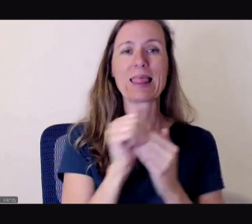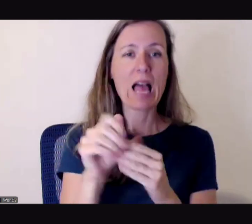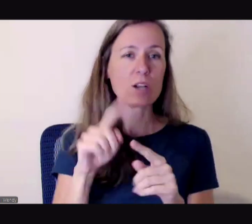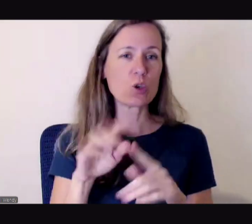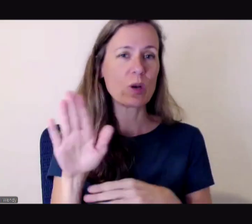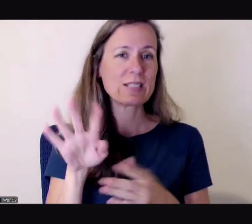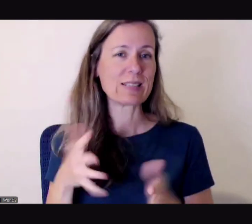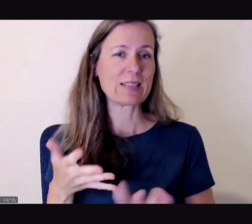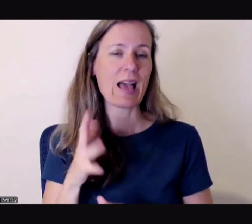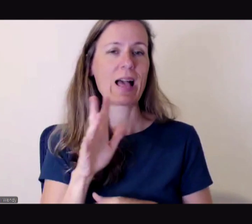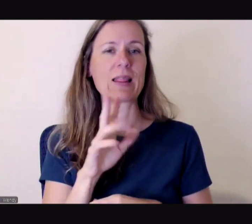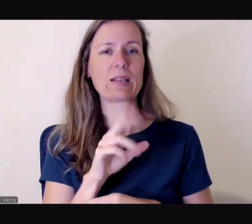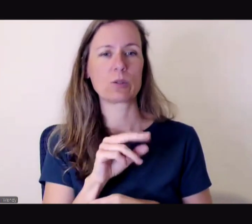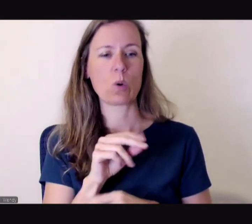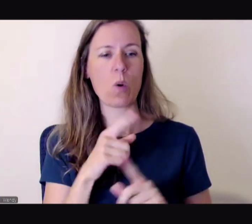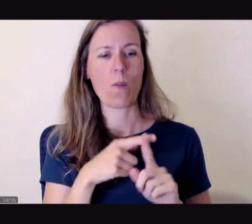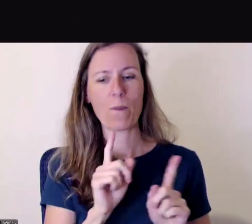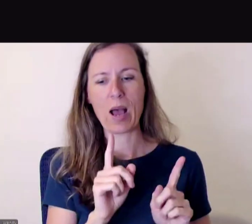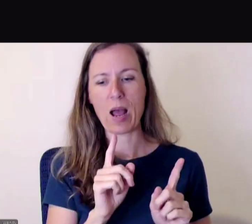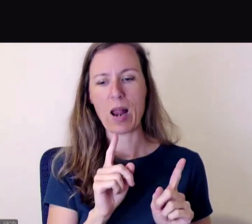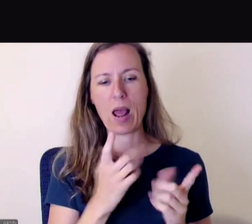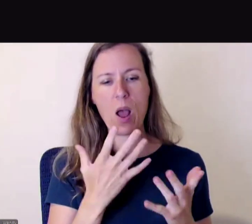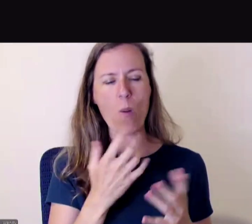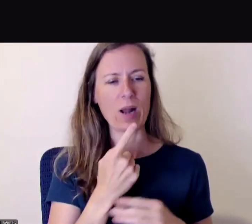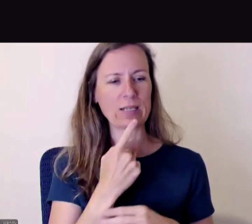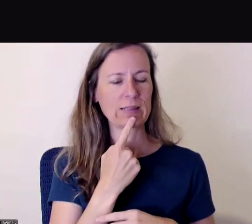but I want to say that